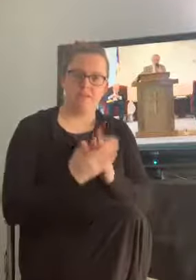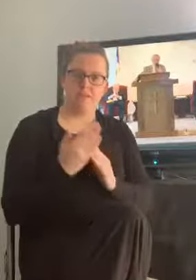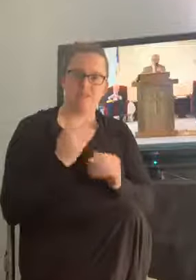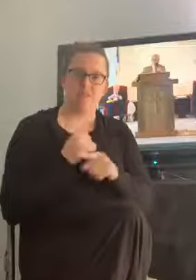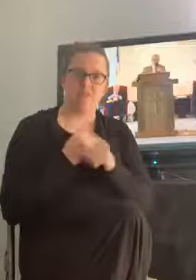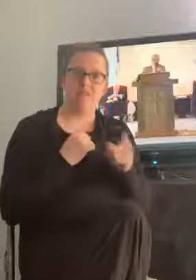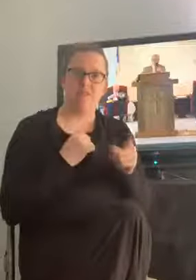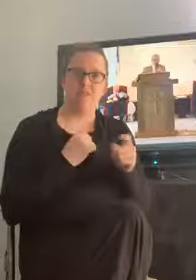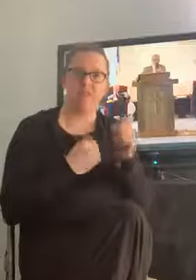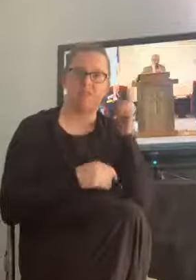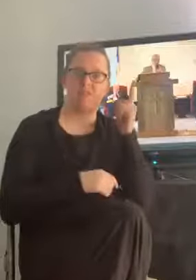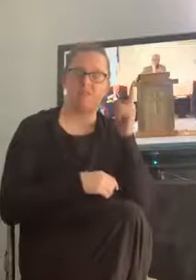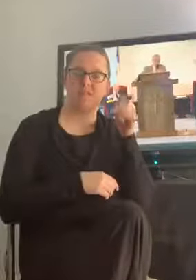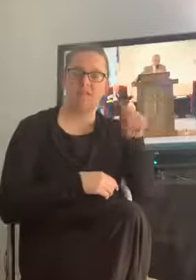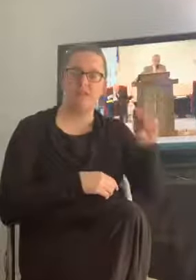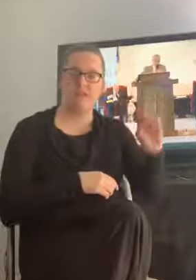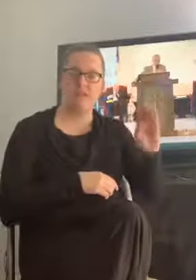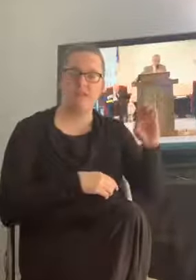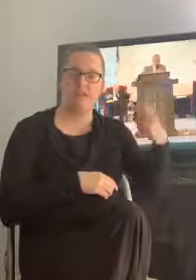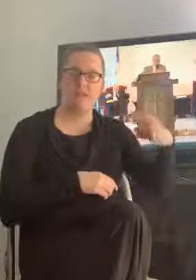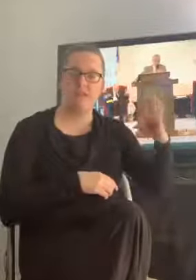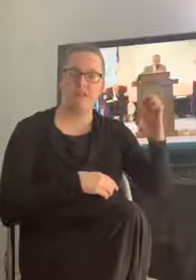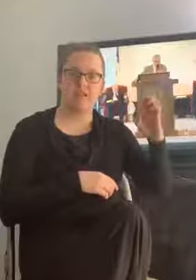more tech savvy than I am, but